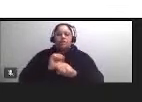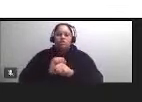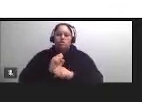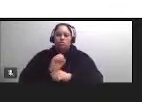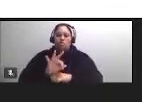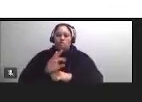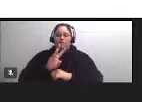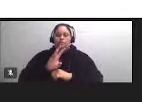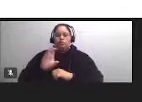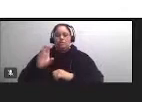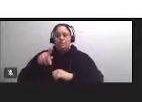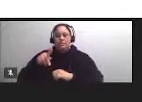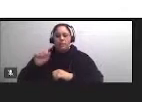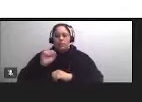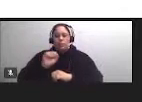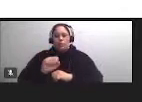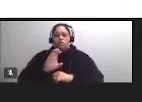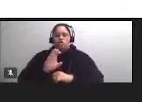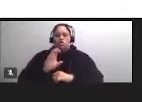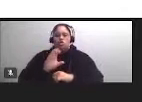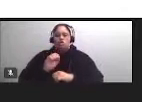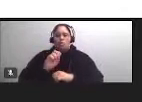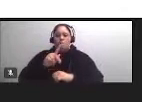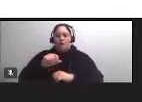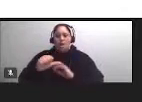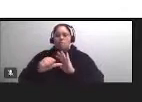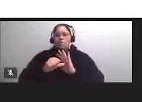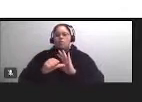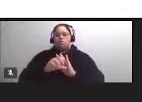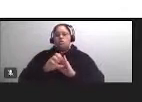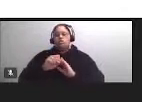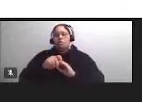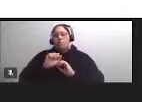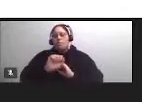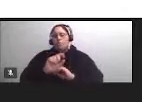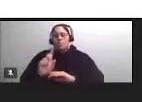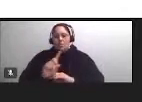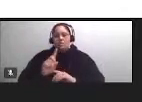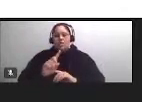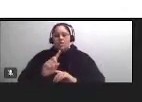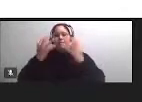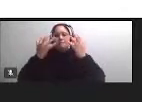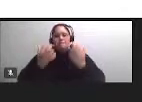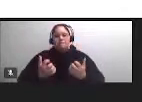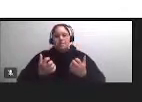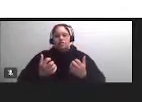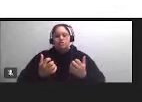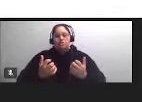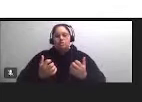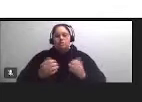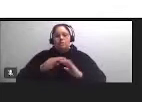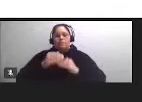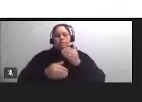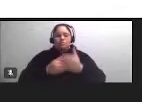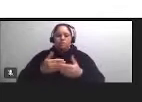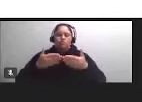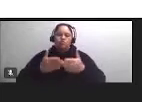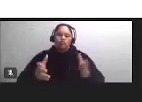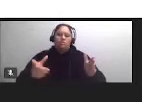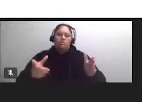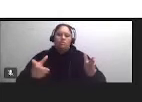the WCPP, SOPA, and what the importance of SOPA is, and the budget process to the general